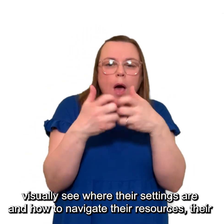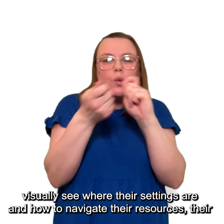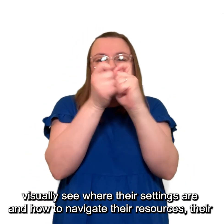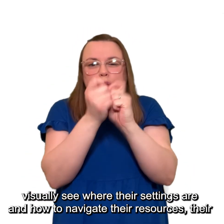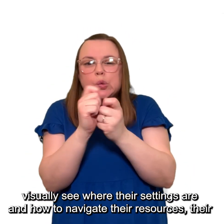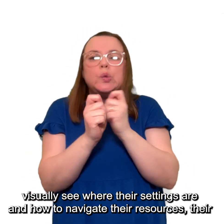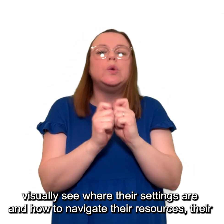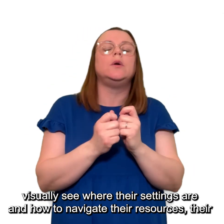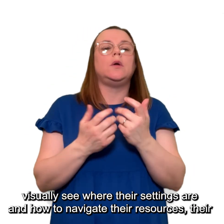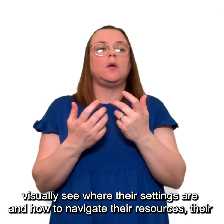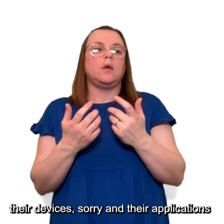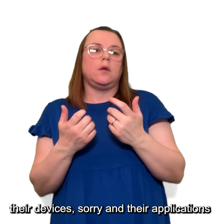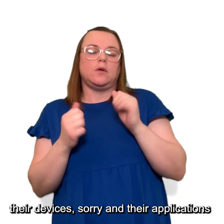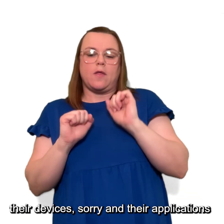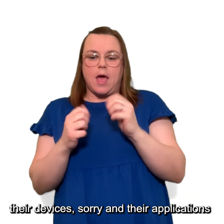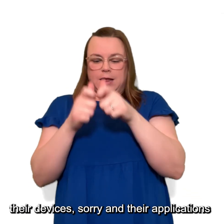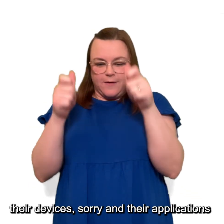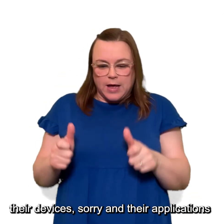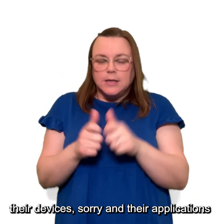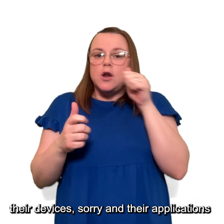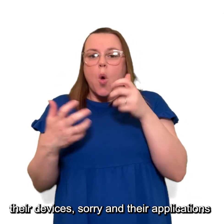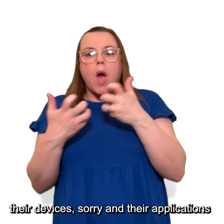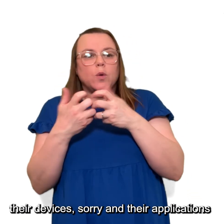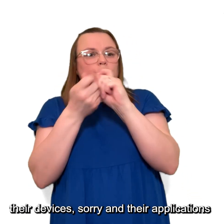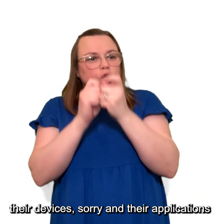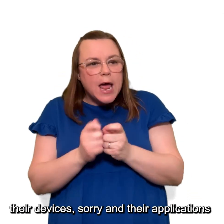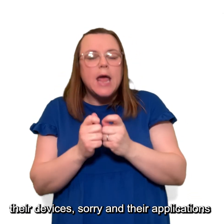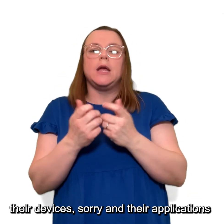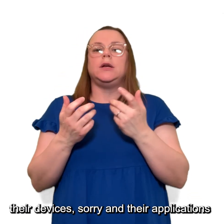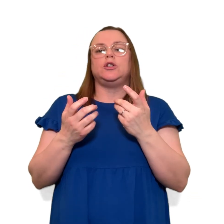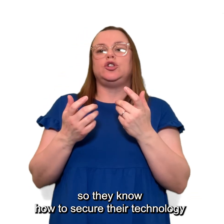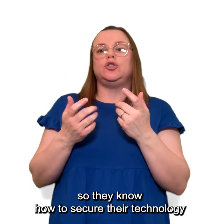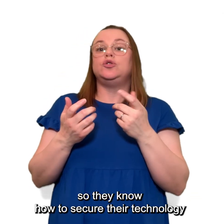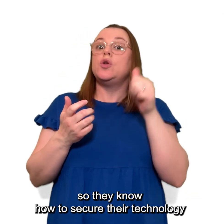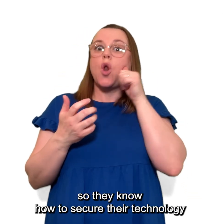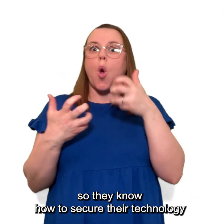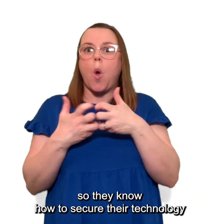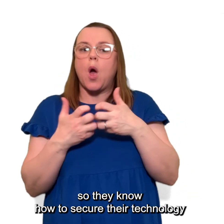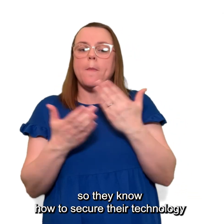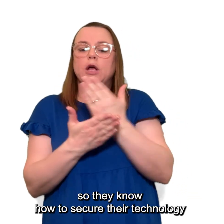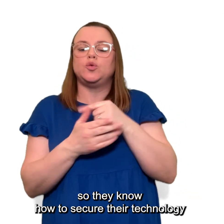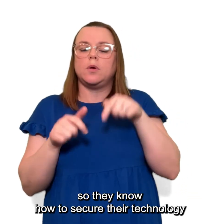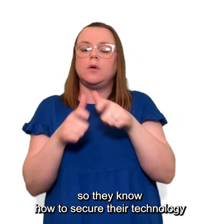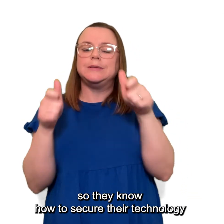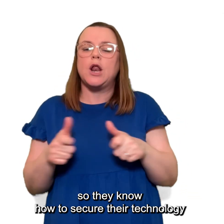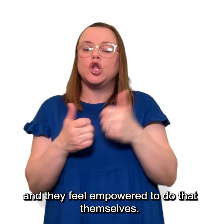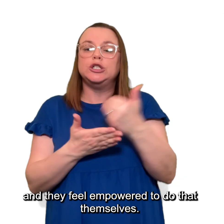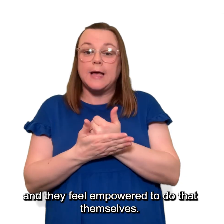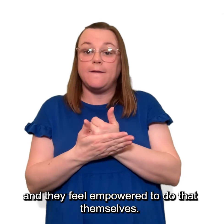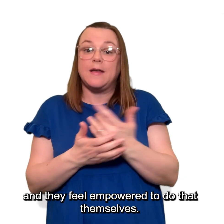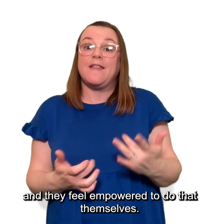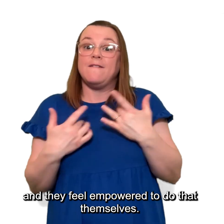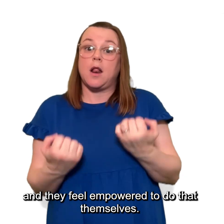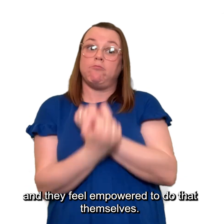navigate their resources, their devices, and their applications, so they know how to secure their technology and they